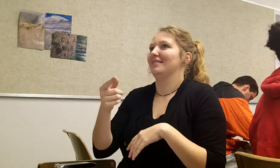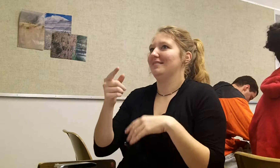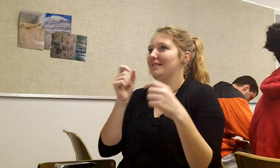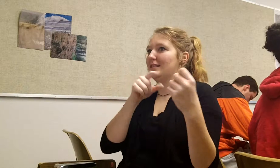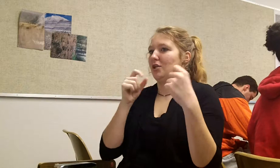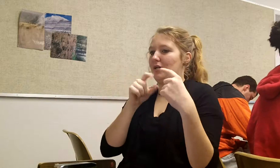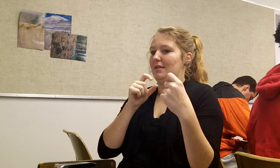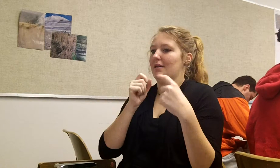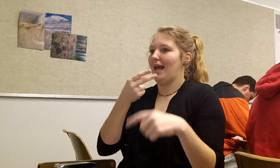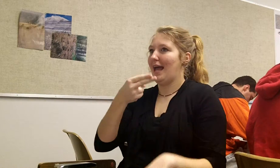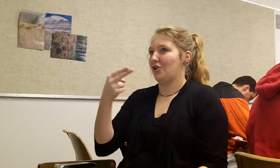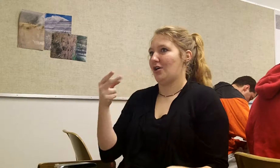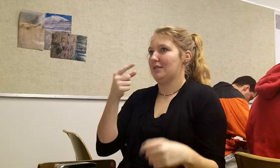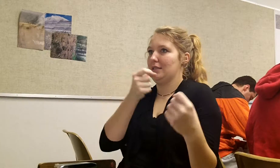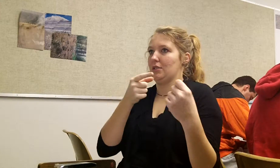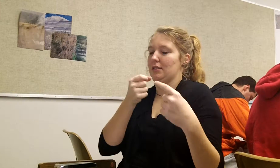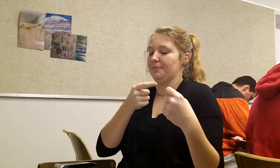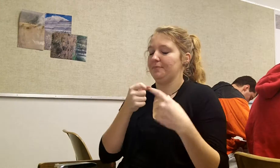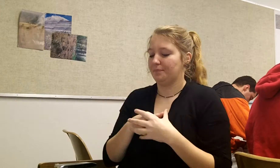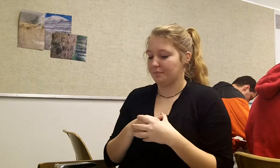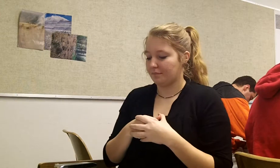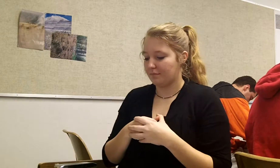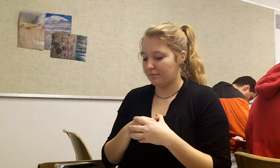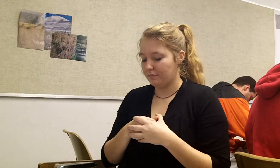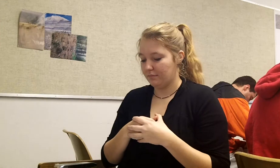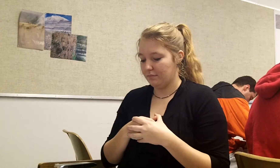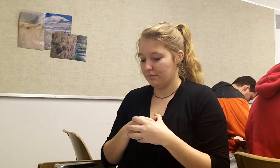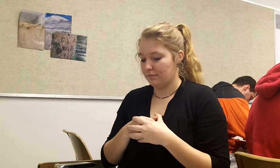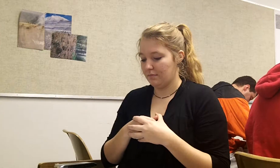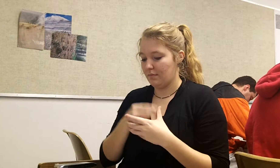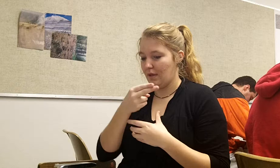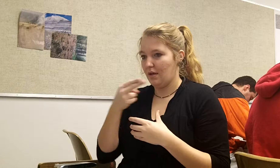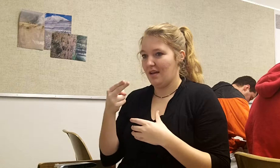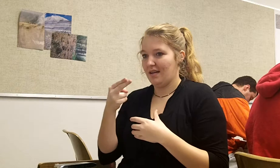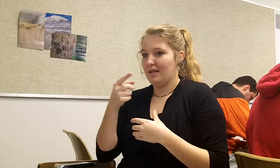hedgehog, this protein here that's the ligand,